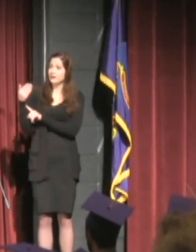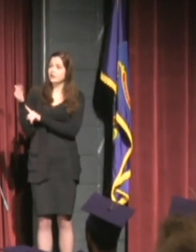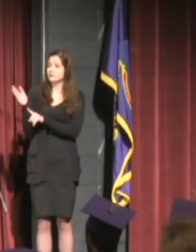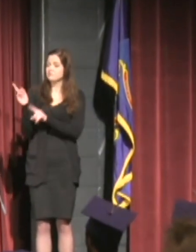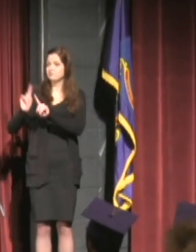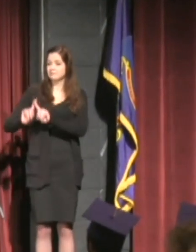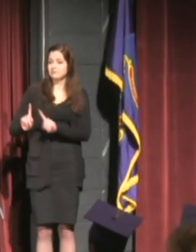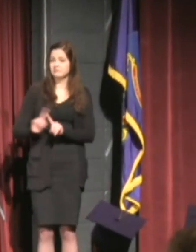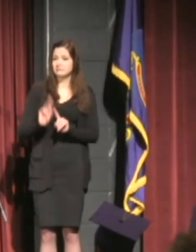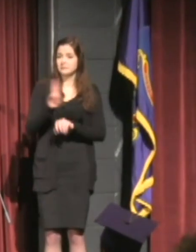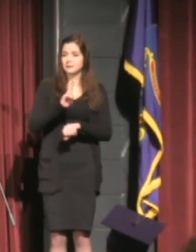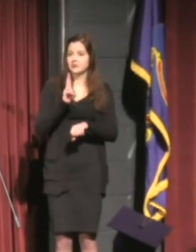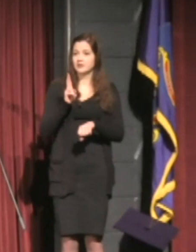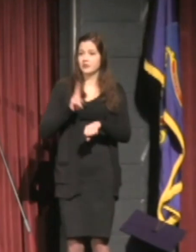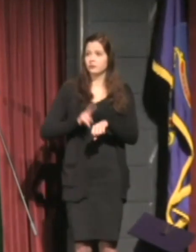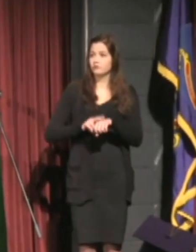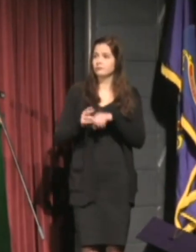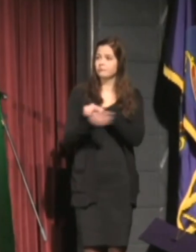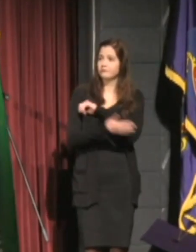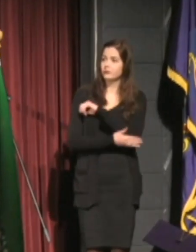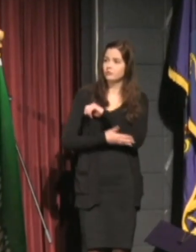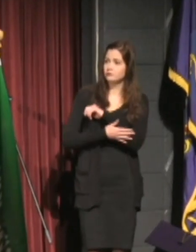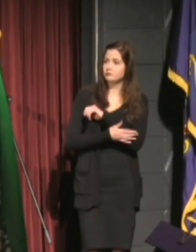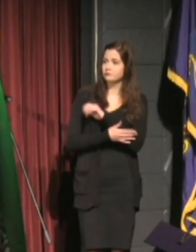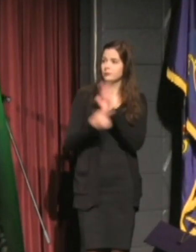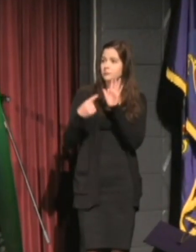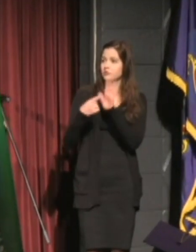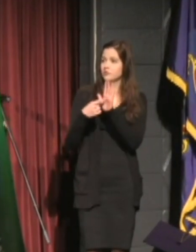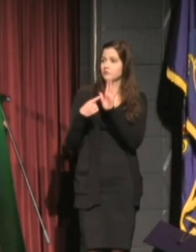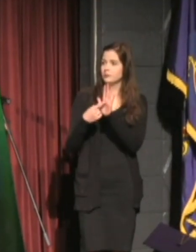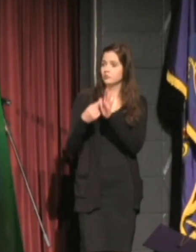diverse nations represented by our student body.